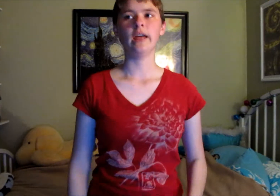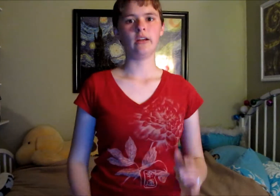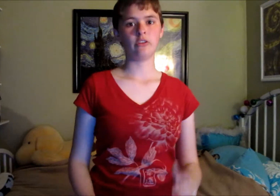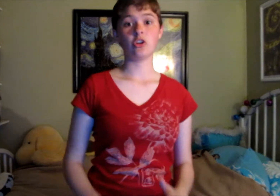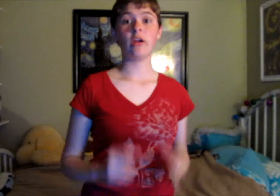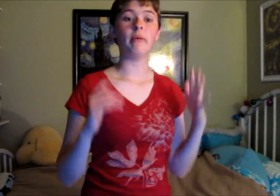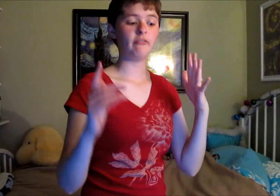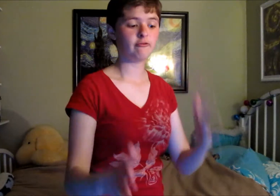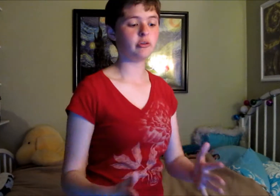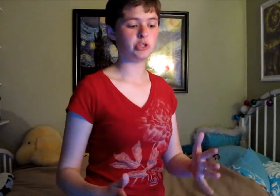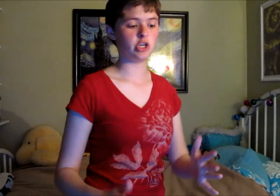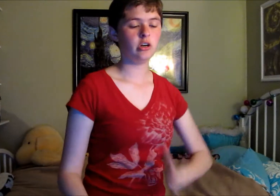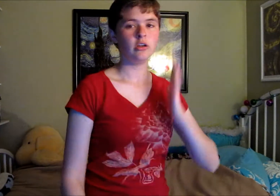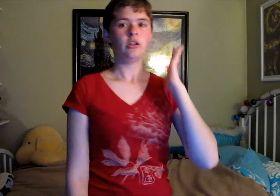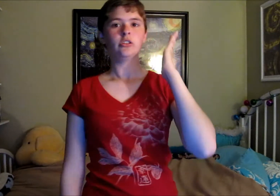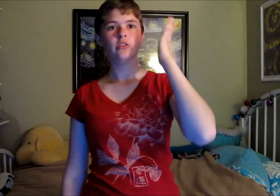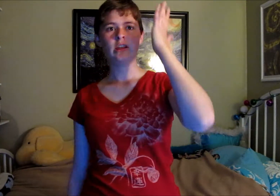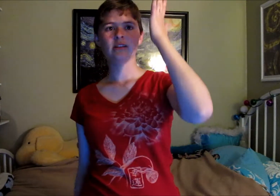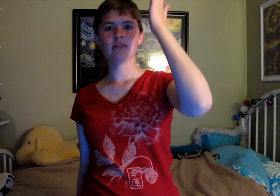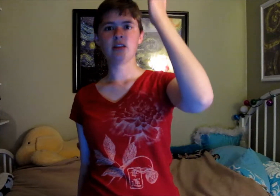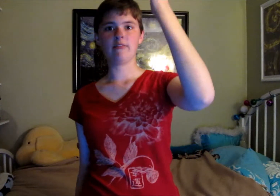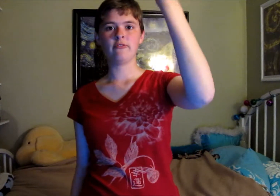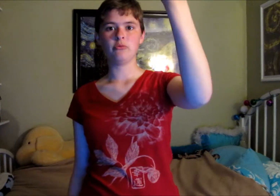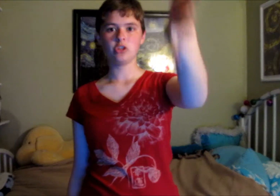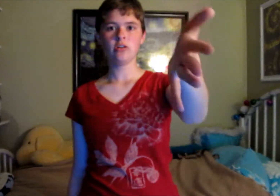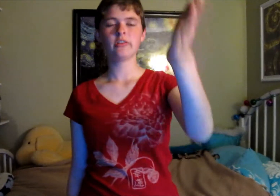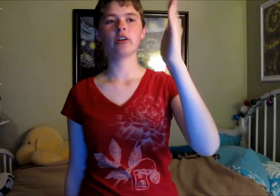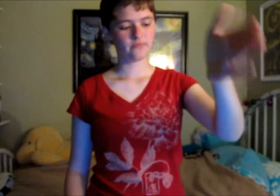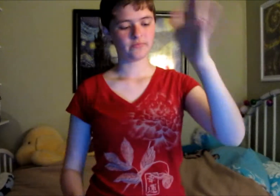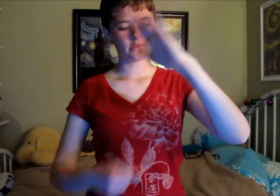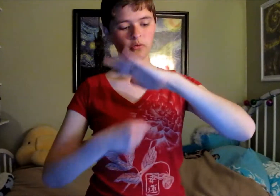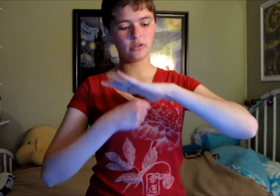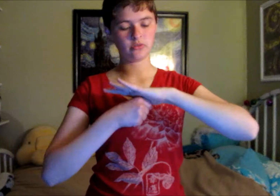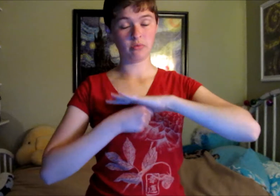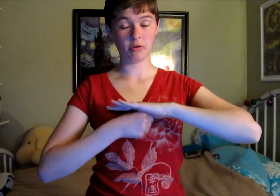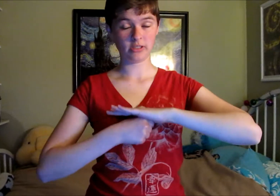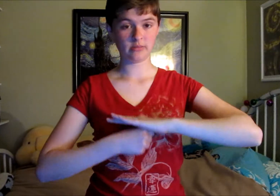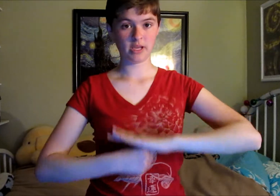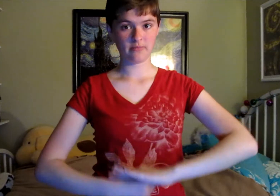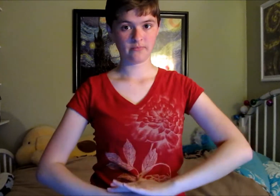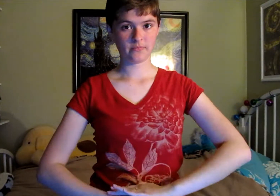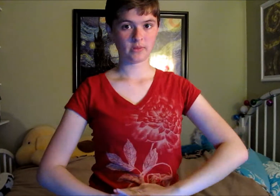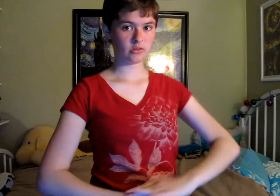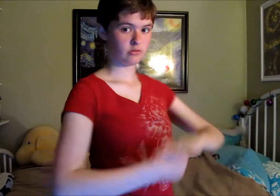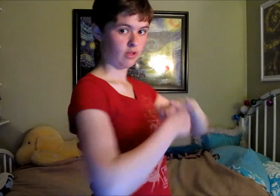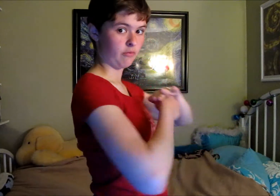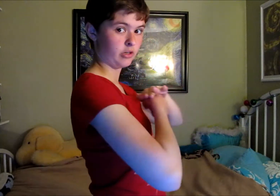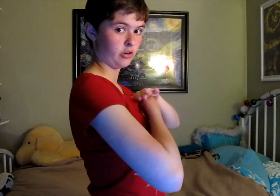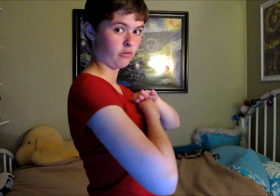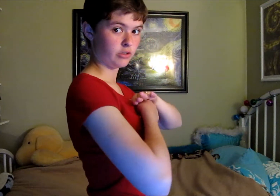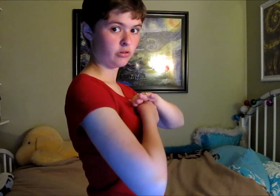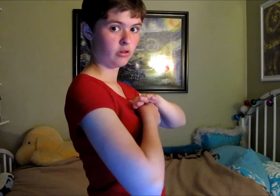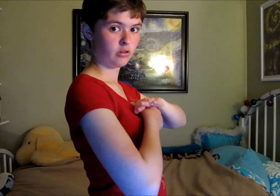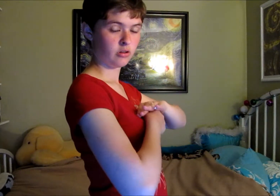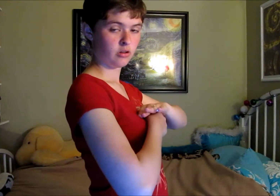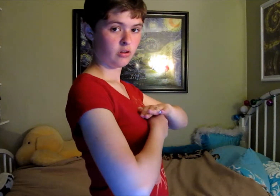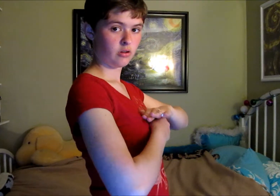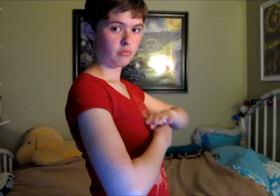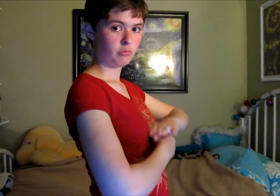now you're talking about future. So this is a sign future. You're going to oppress me. So that one you're going to